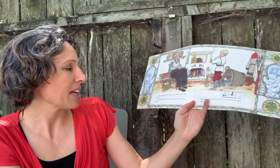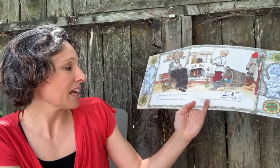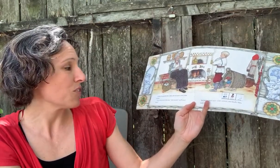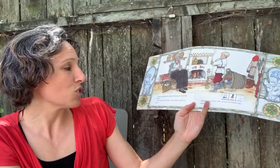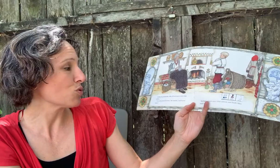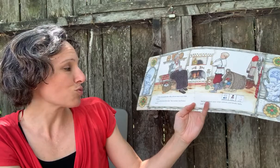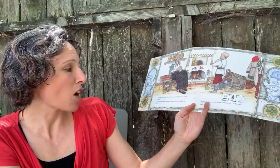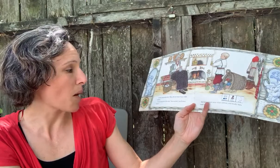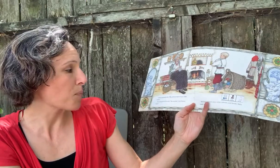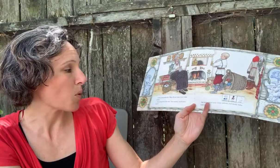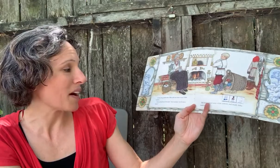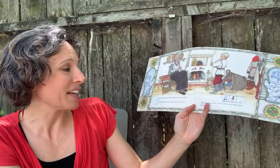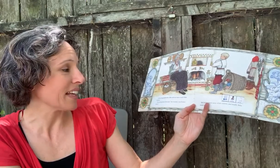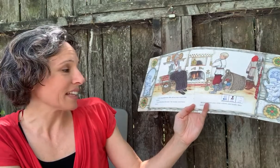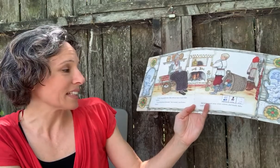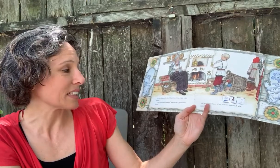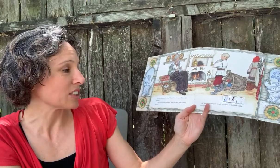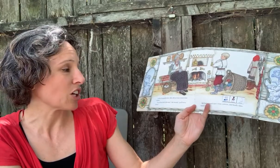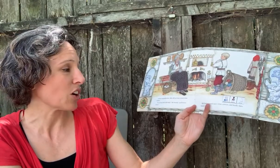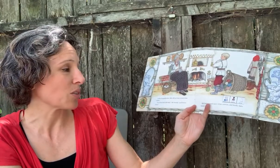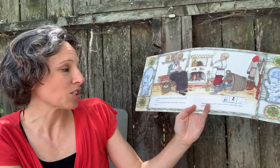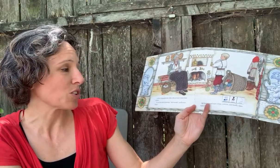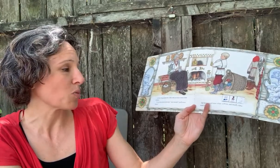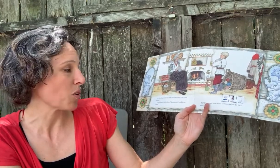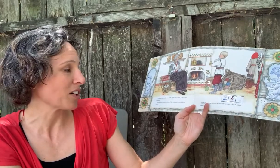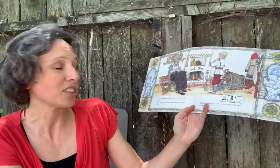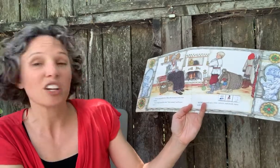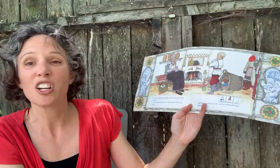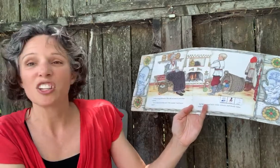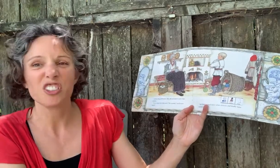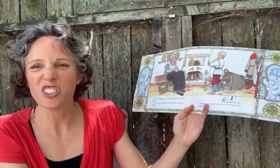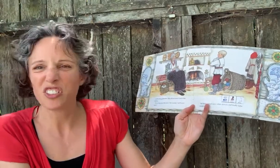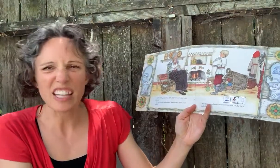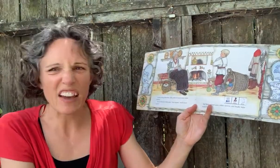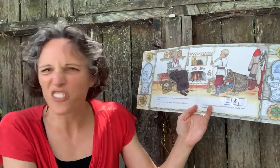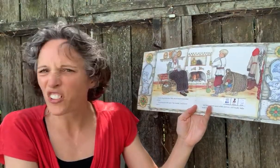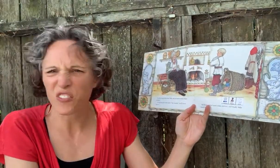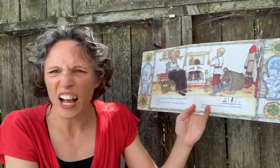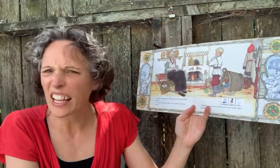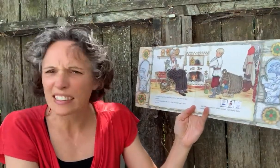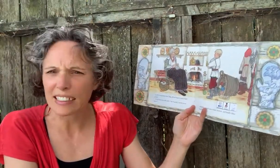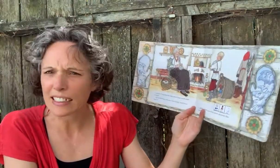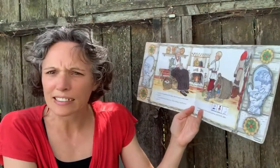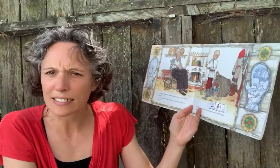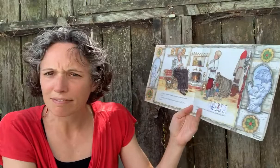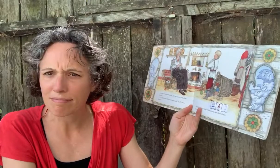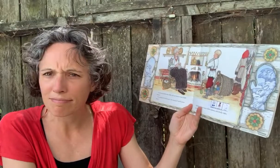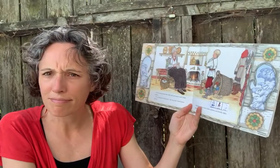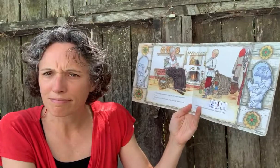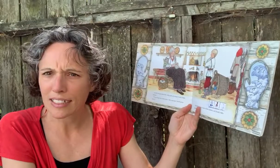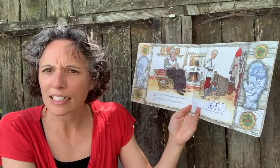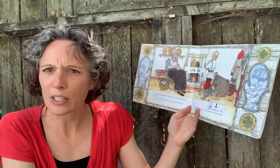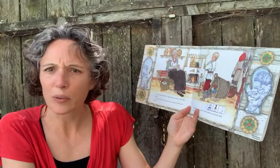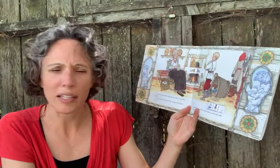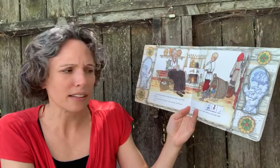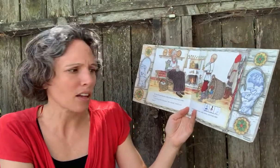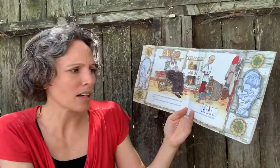If you drop one in the snow, she warned, you'll never find it. Would get